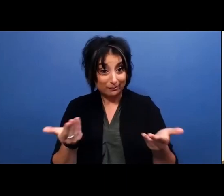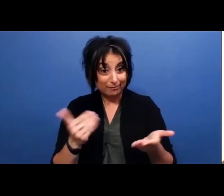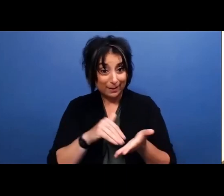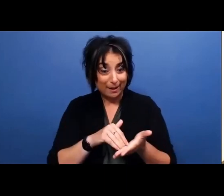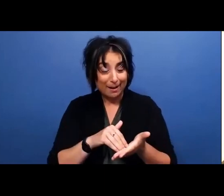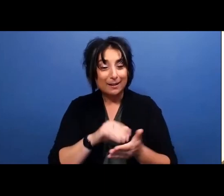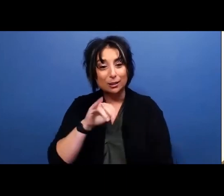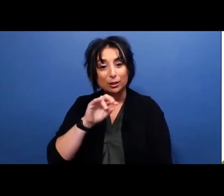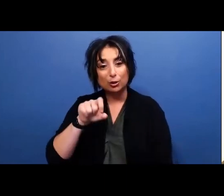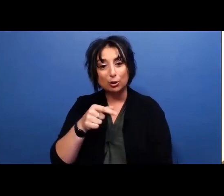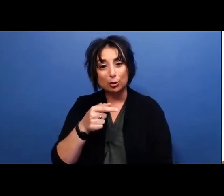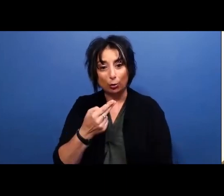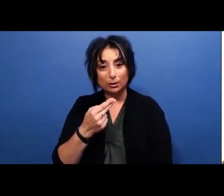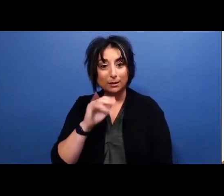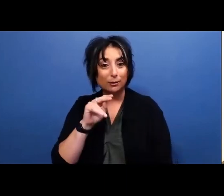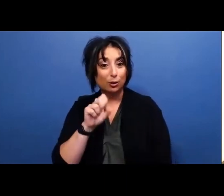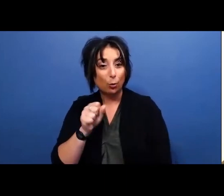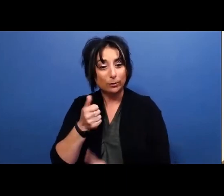was the executive director